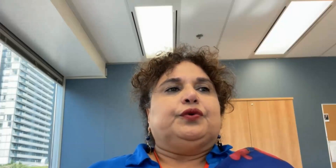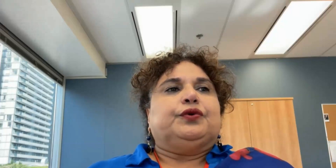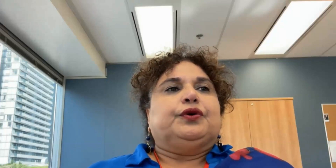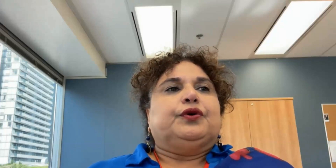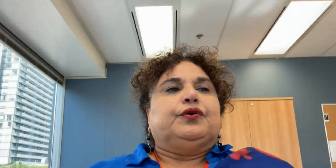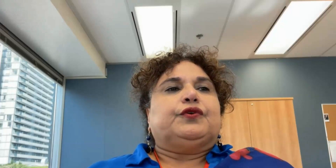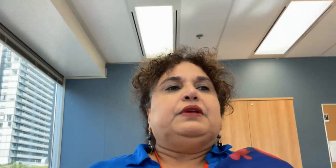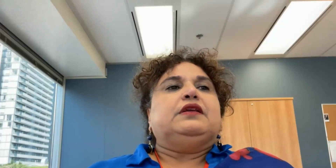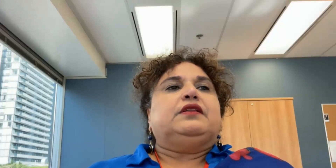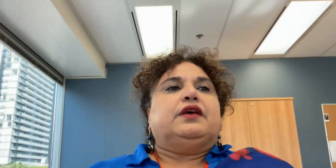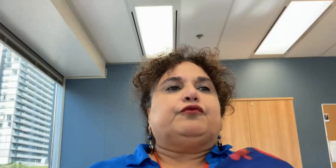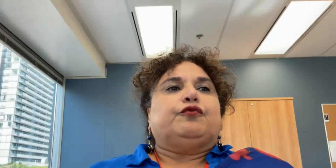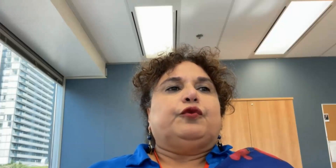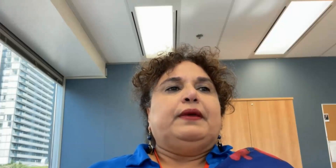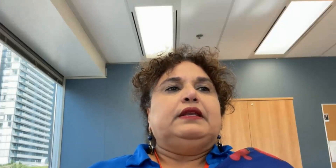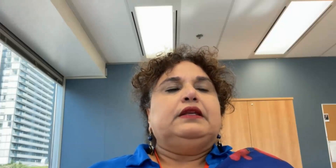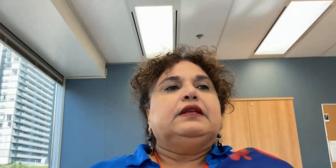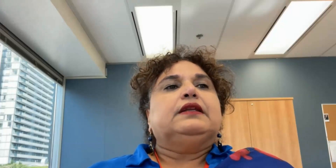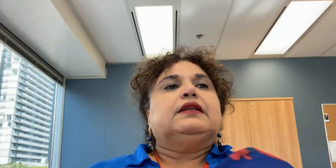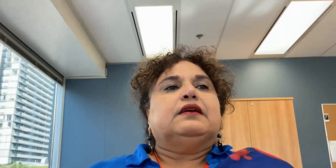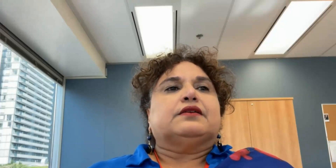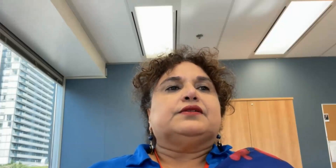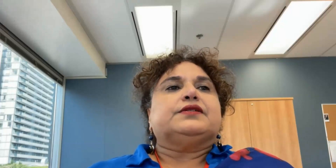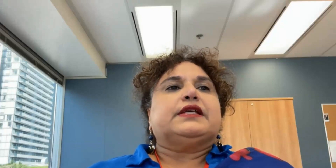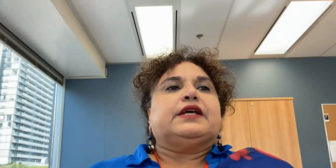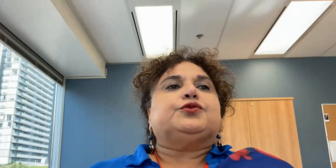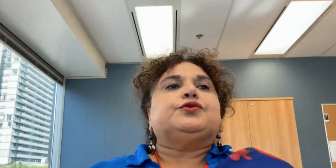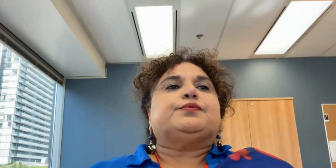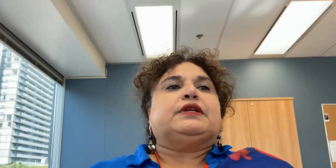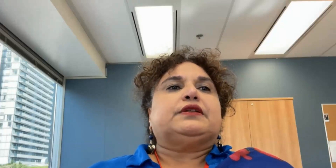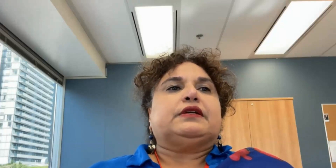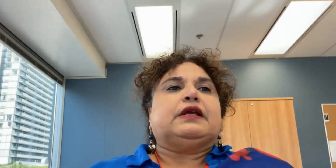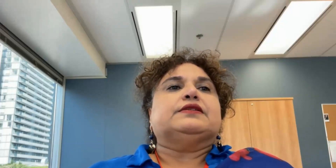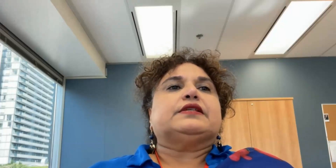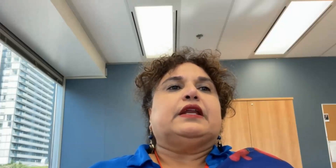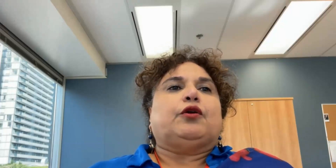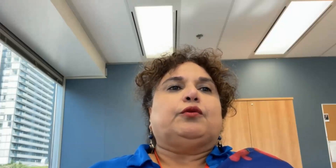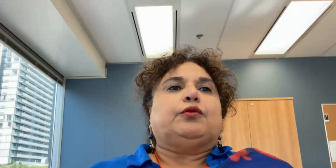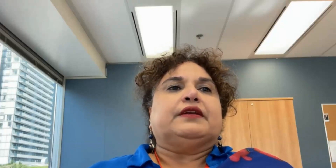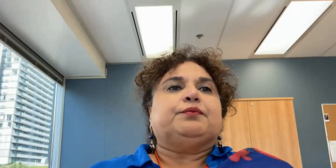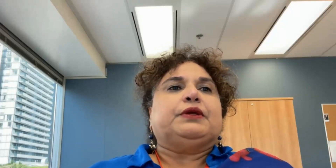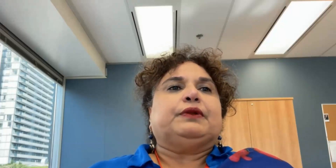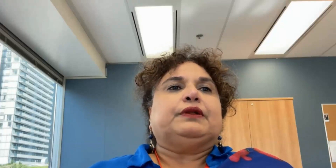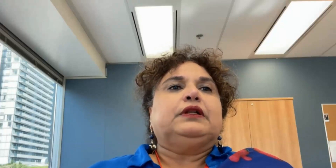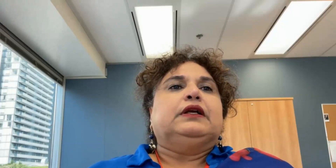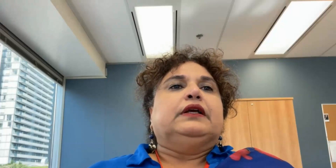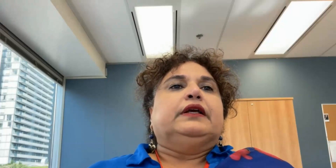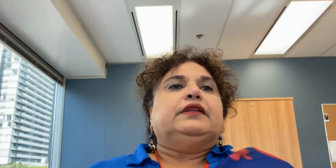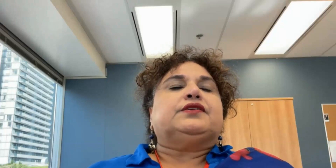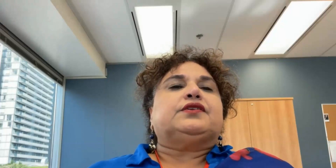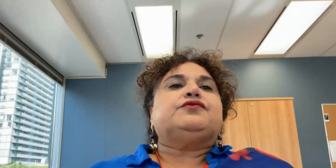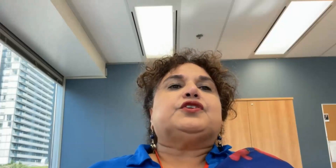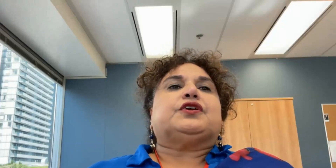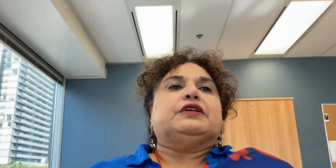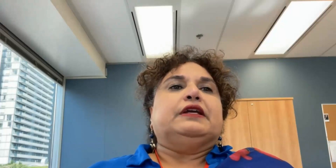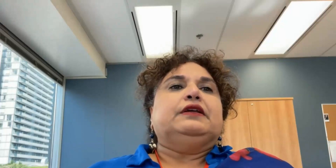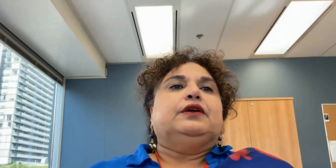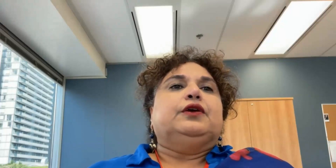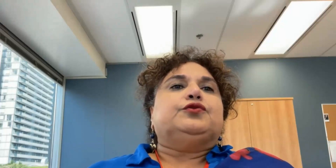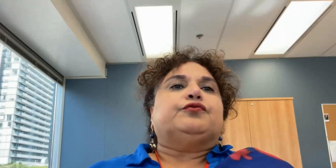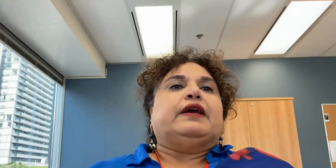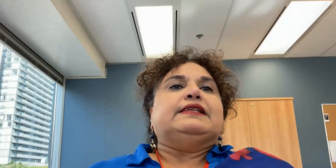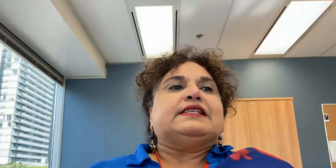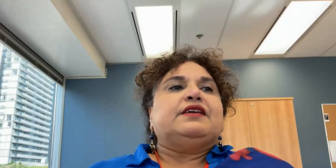Thank you for being there for women, girls, and two-spirit trans and non-binary people in the tough